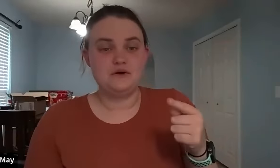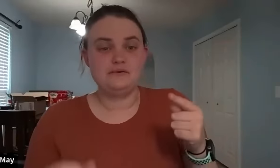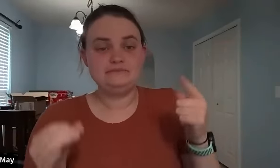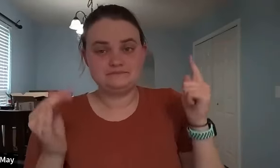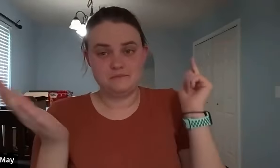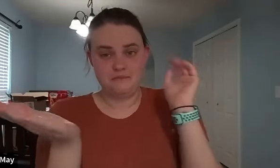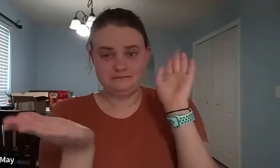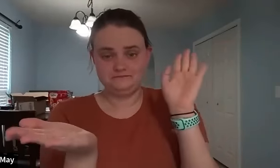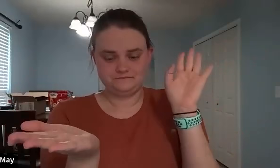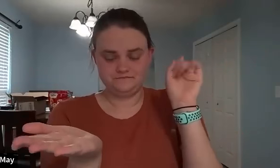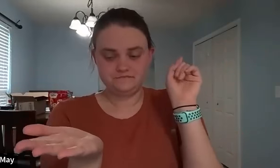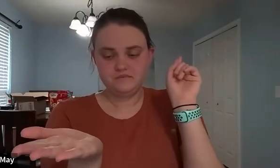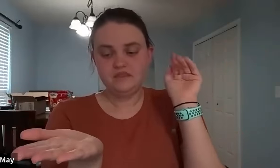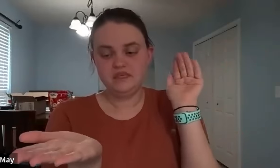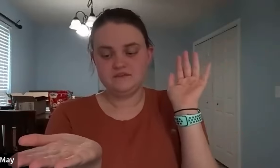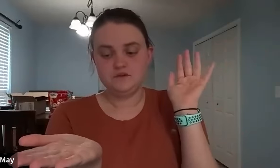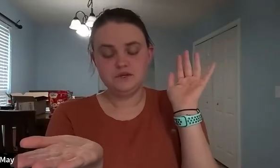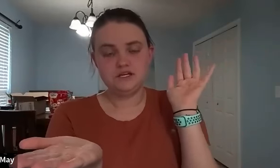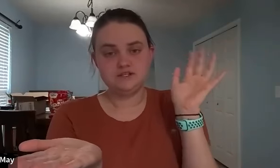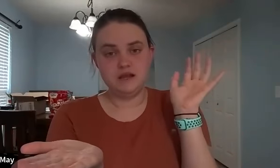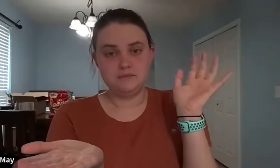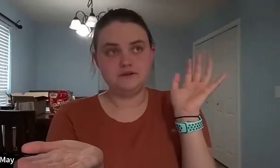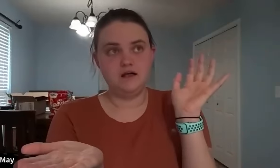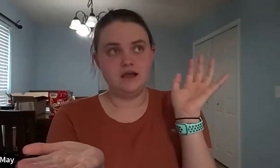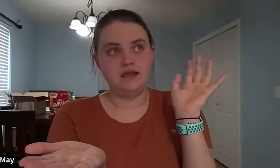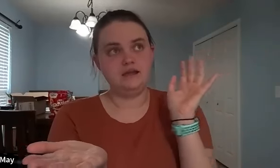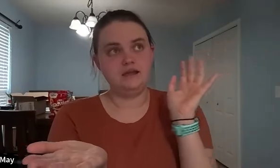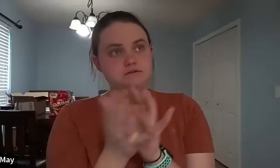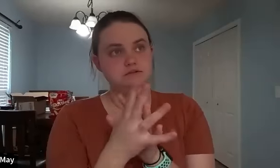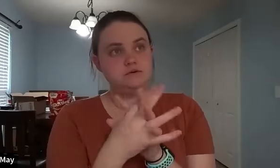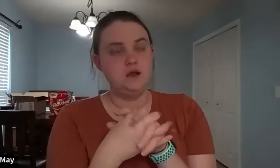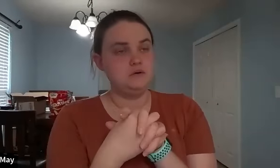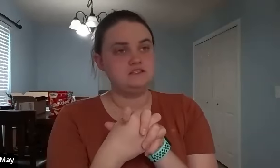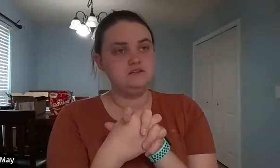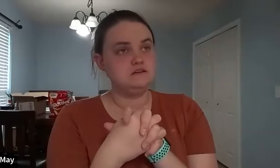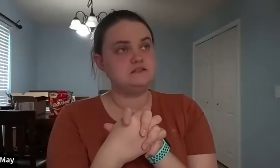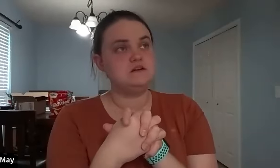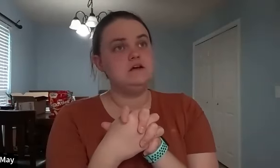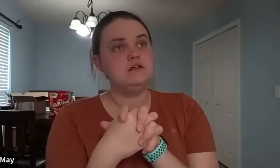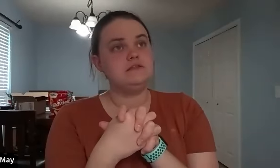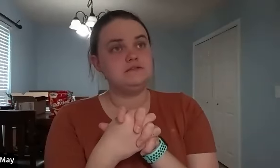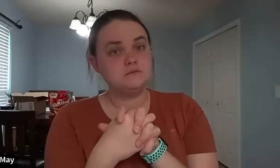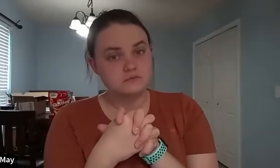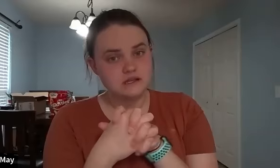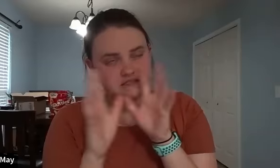So if you were going to do a number like, ooh, I always do this. Let's